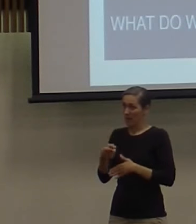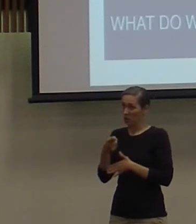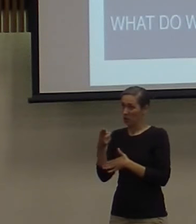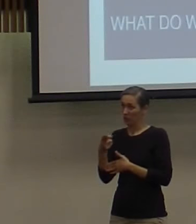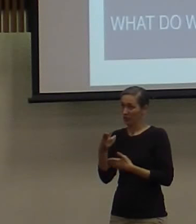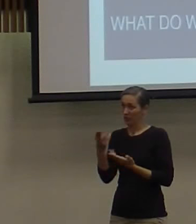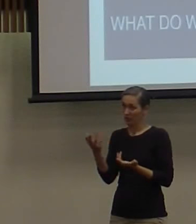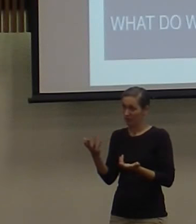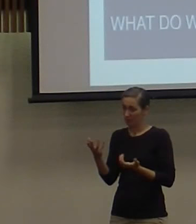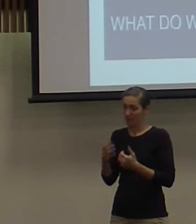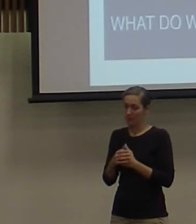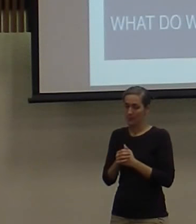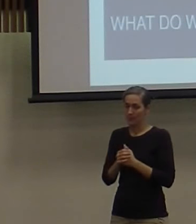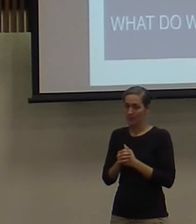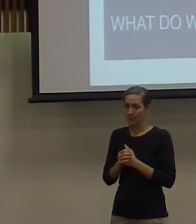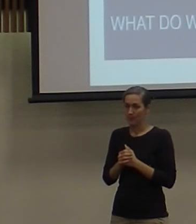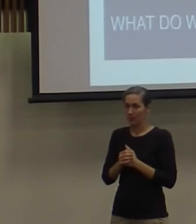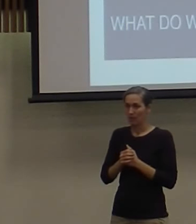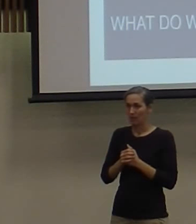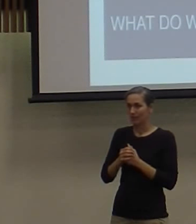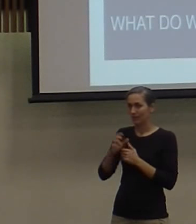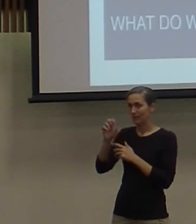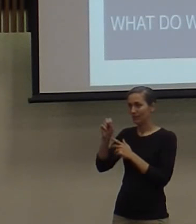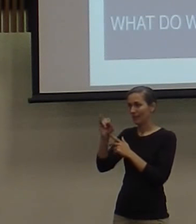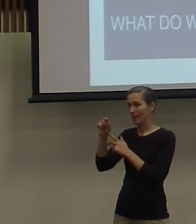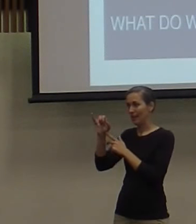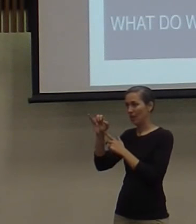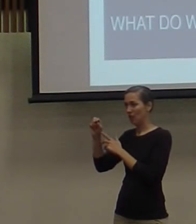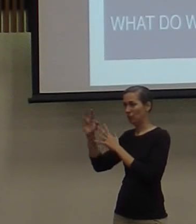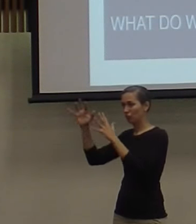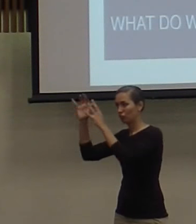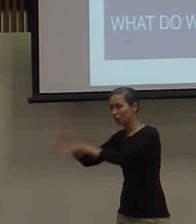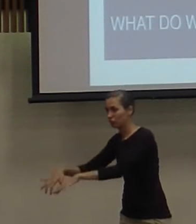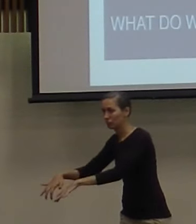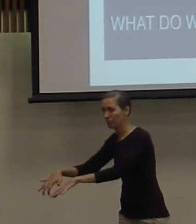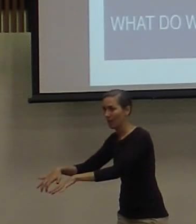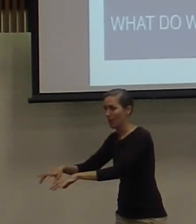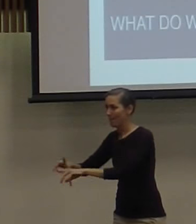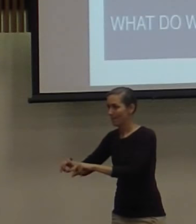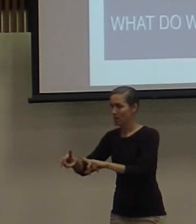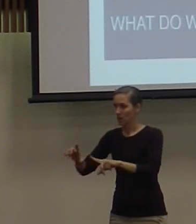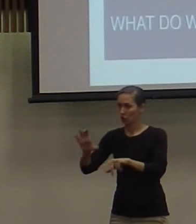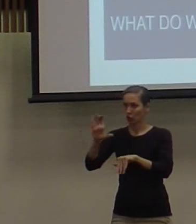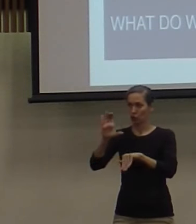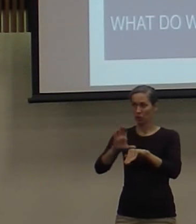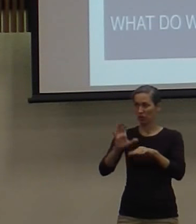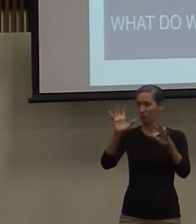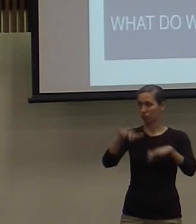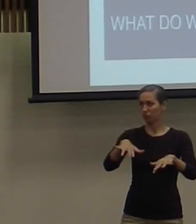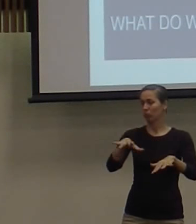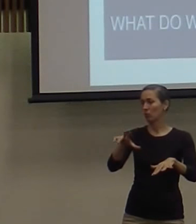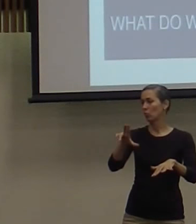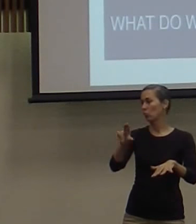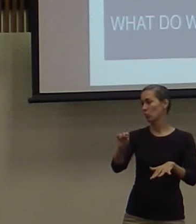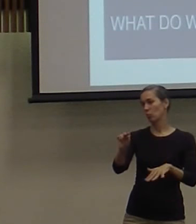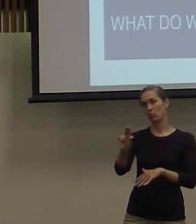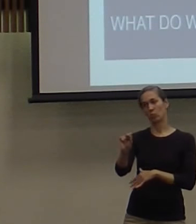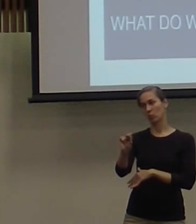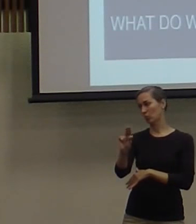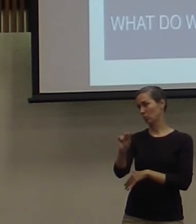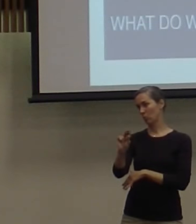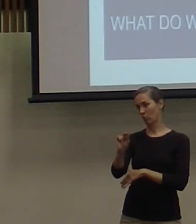that the fall of Saigon is not the fall of the church. Yeah, and then that even